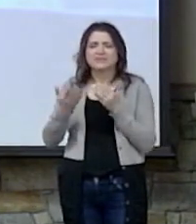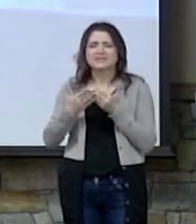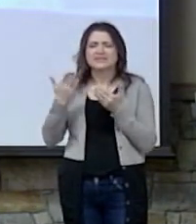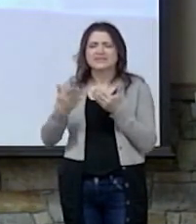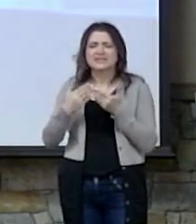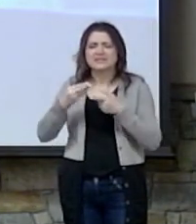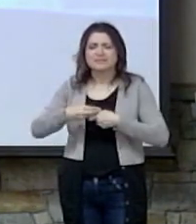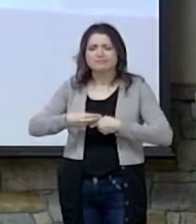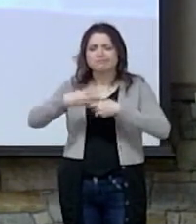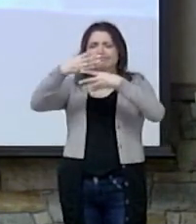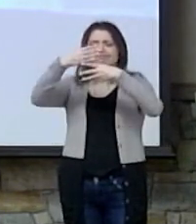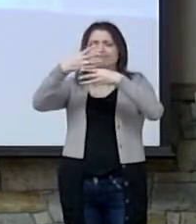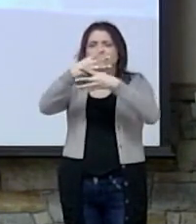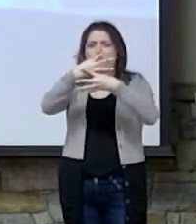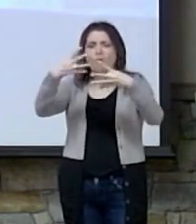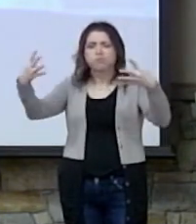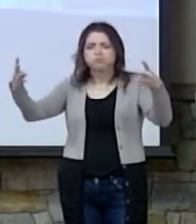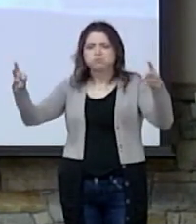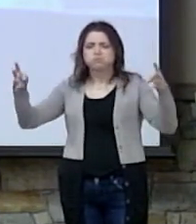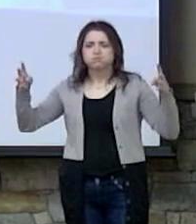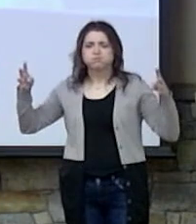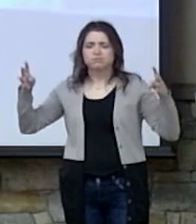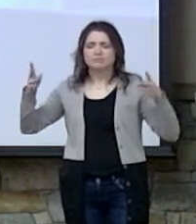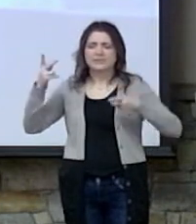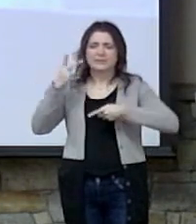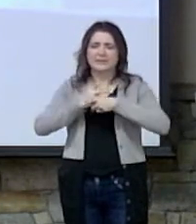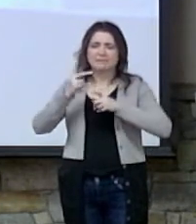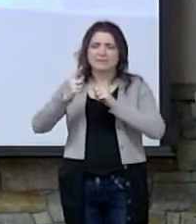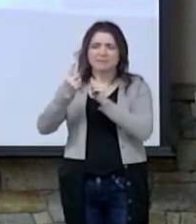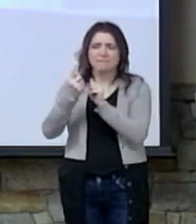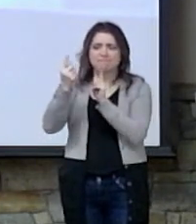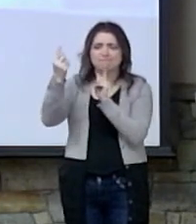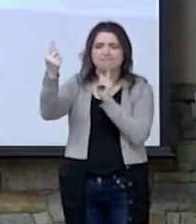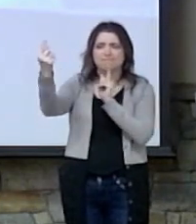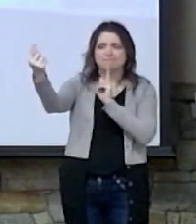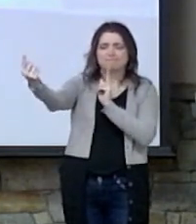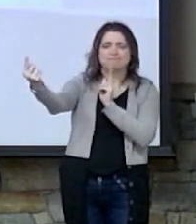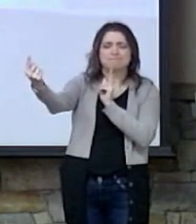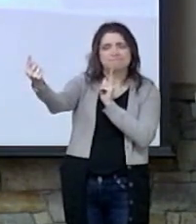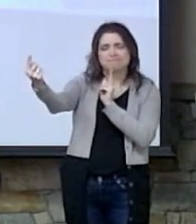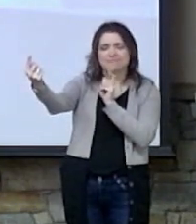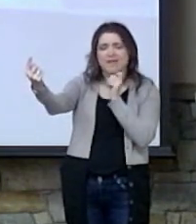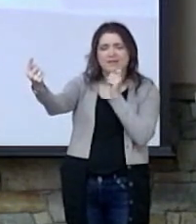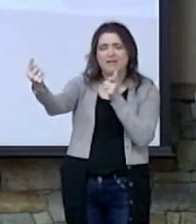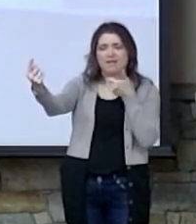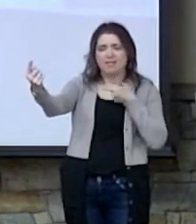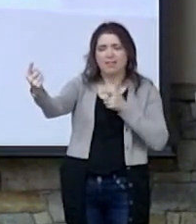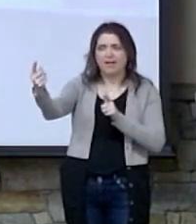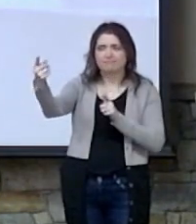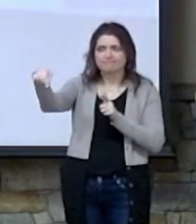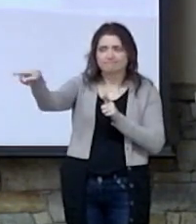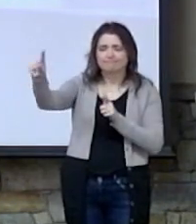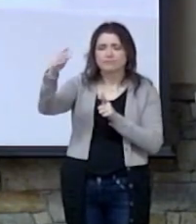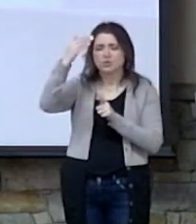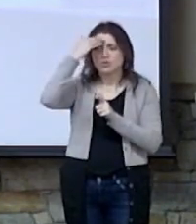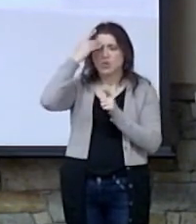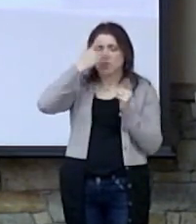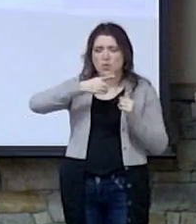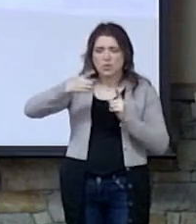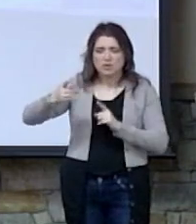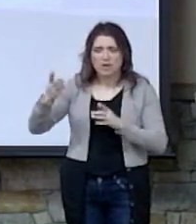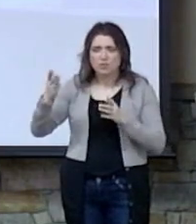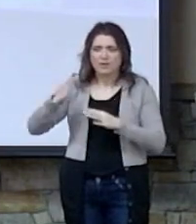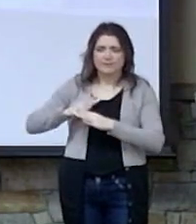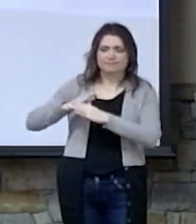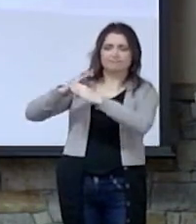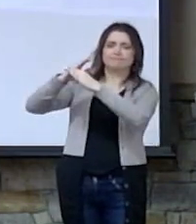it? To keep people at an arm's distance, to not necessarily let people know the things that are going on. And how many times maybe